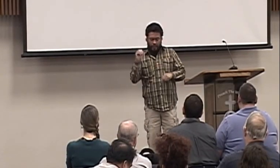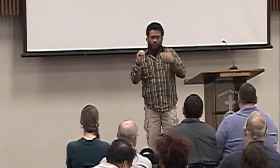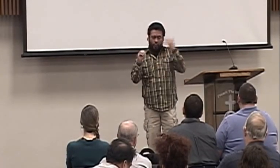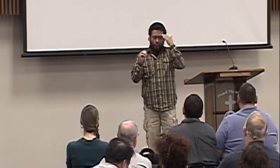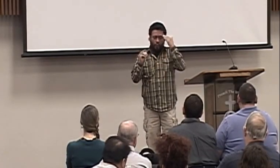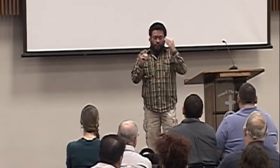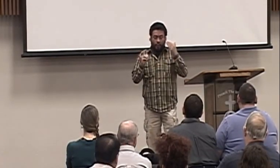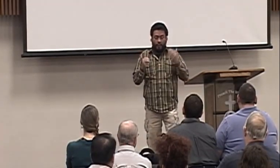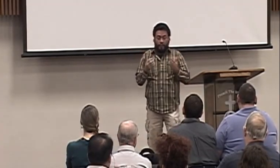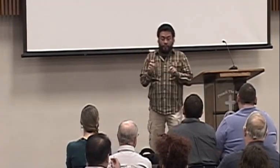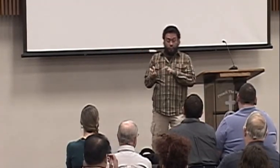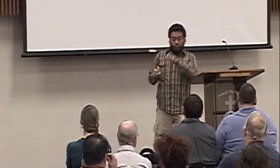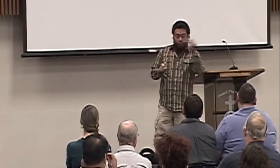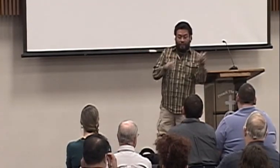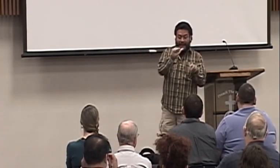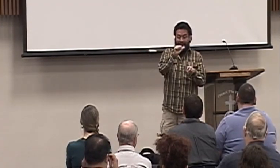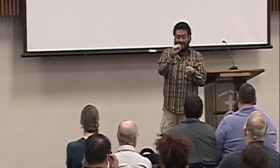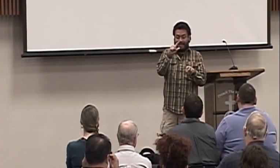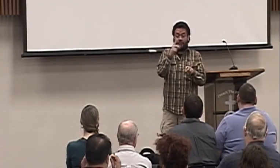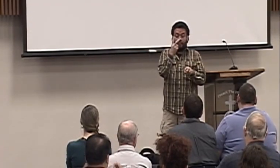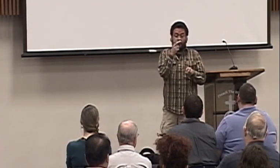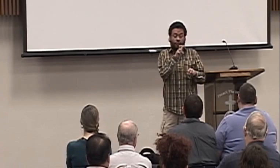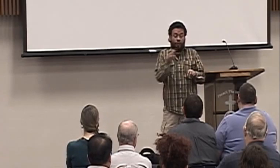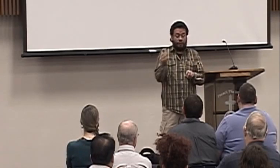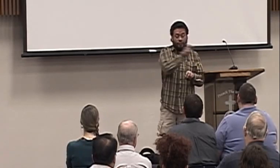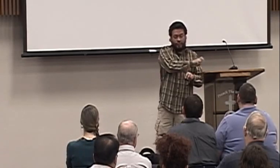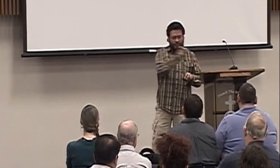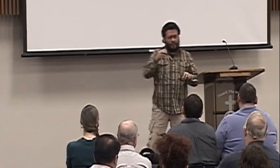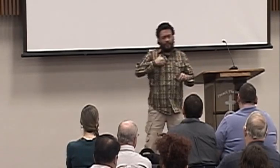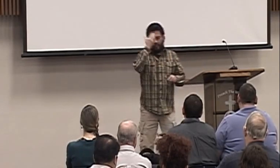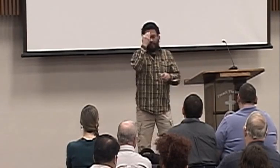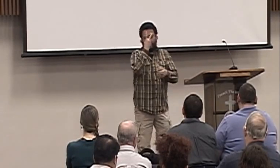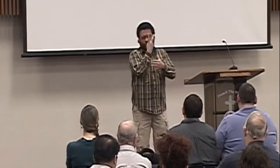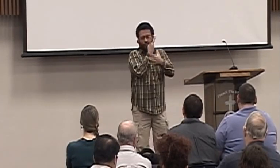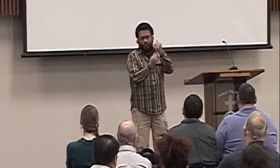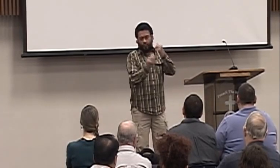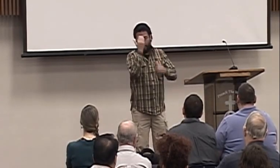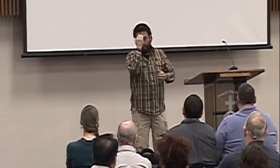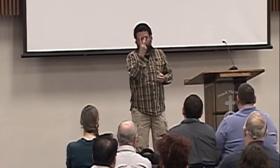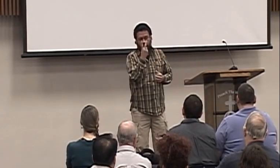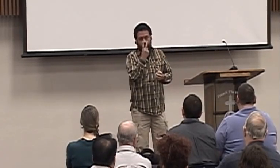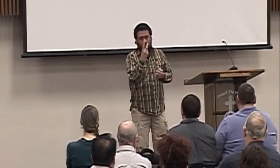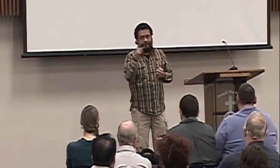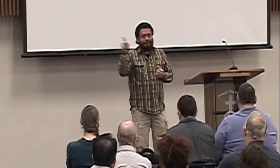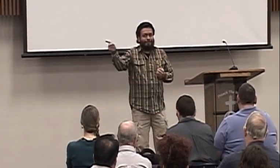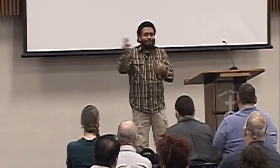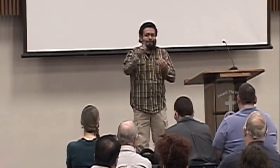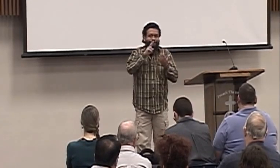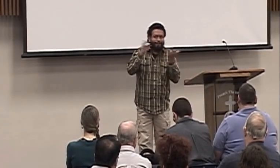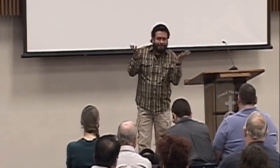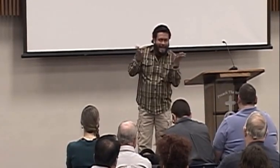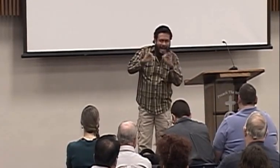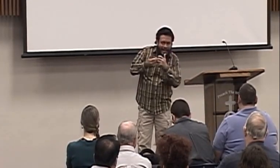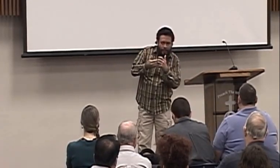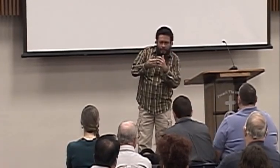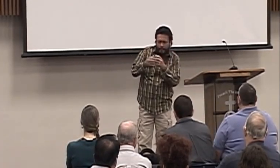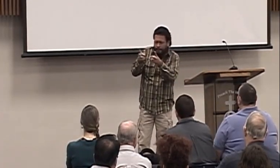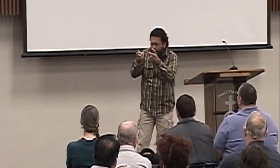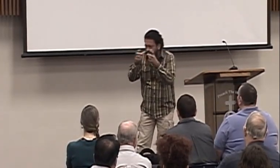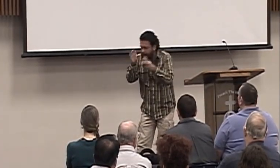Using my Mexican Sign Language. I know how to use ASL now. I know both those sign languages. But how are we going